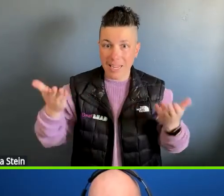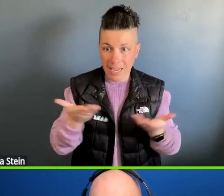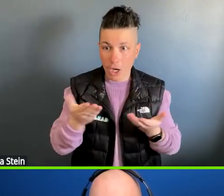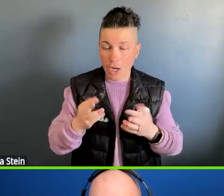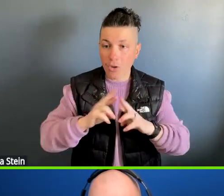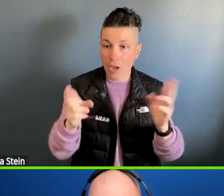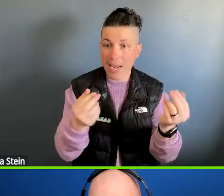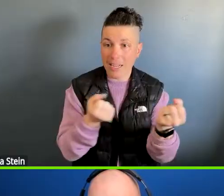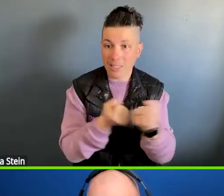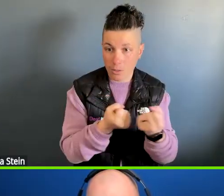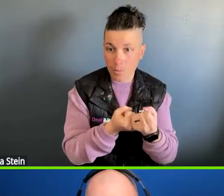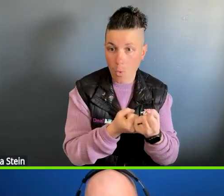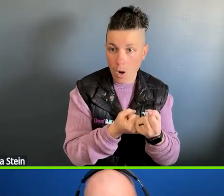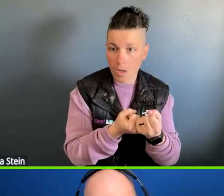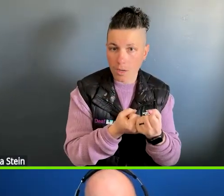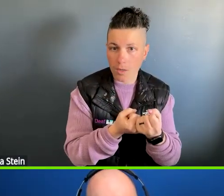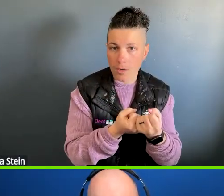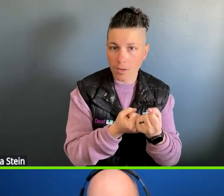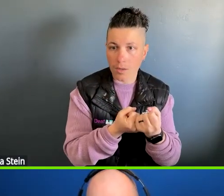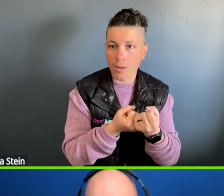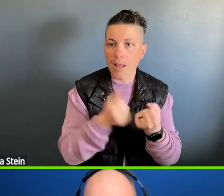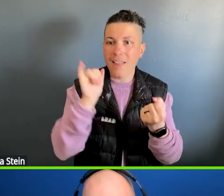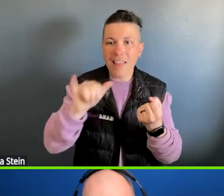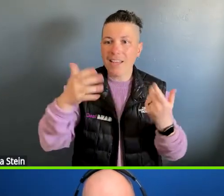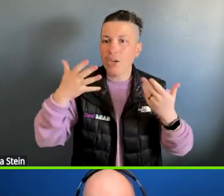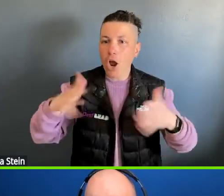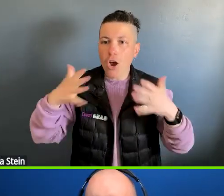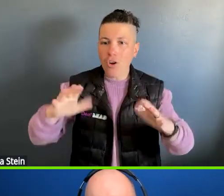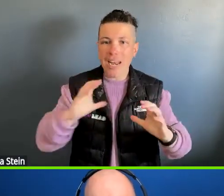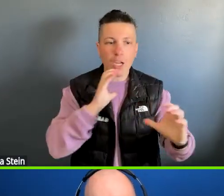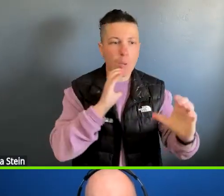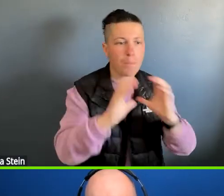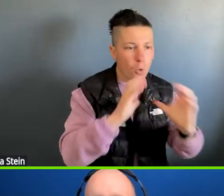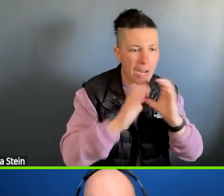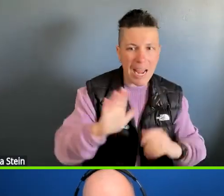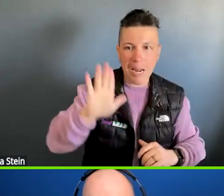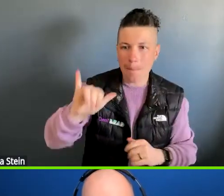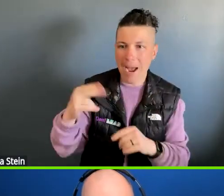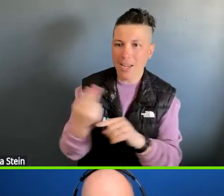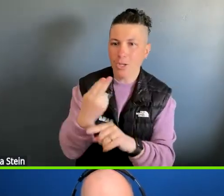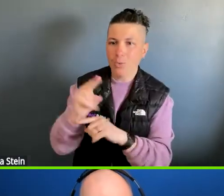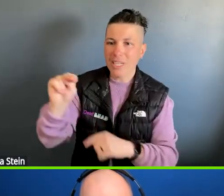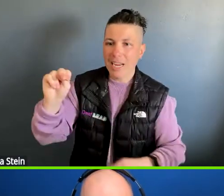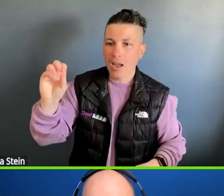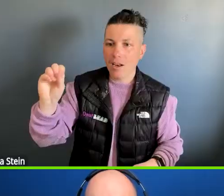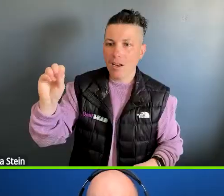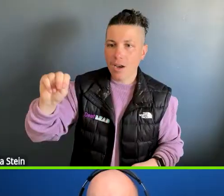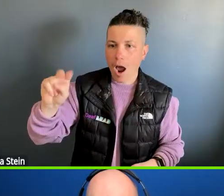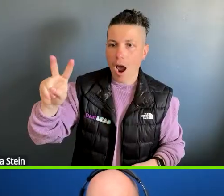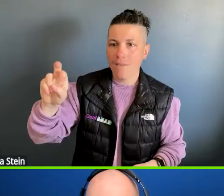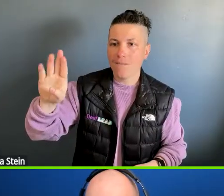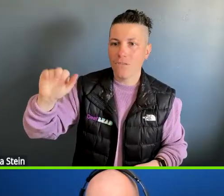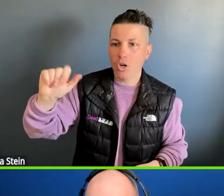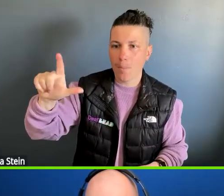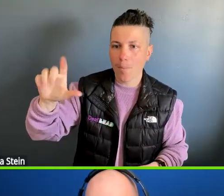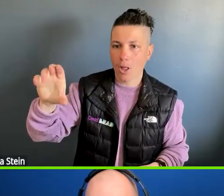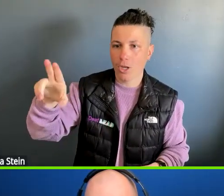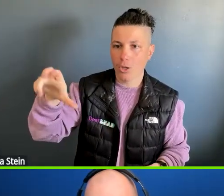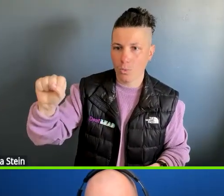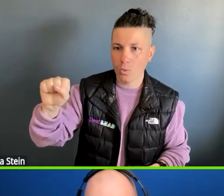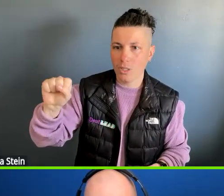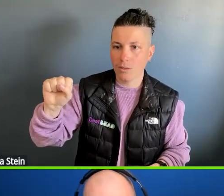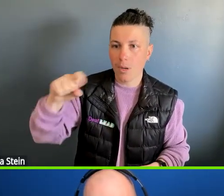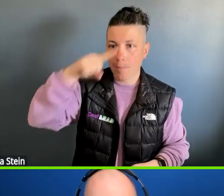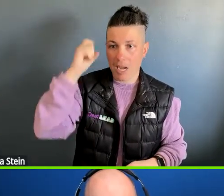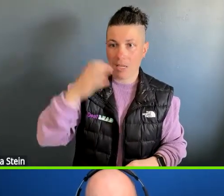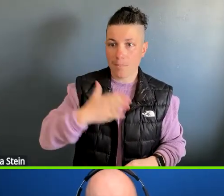I'm a person who's available here for them, ready to provide support, as long as I'm communicating that visually. I'm already communicating that